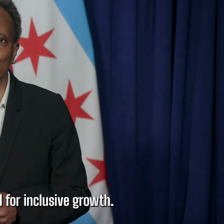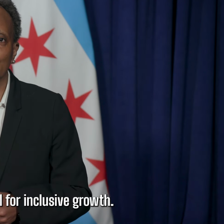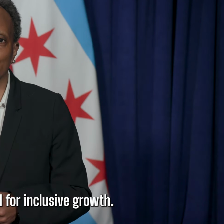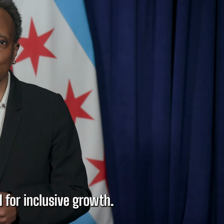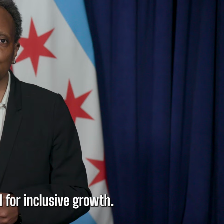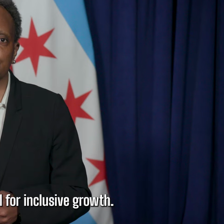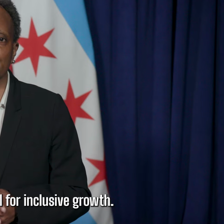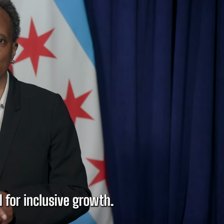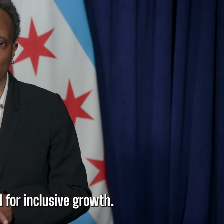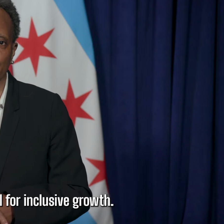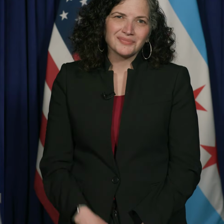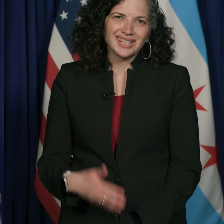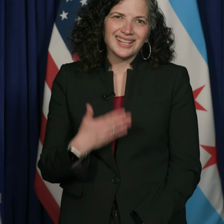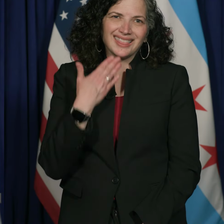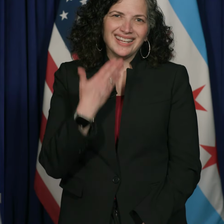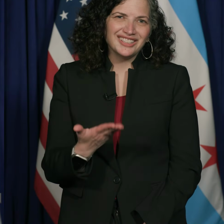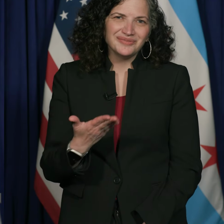for inclusive growth. Thank you.